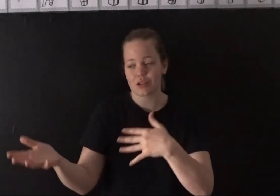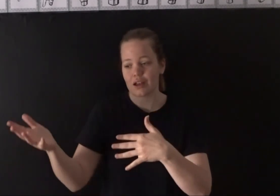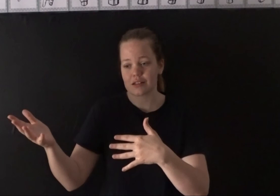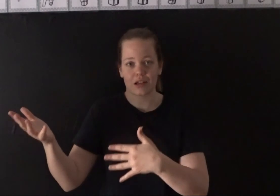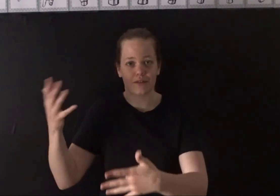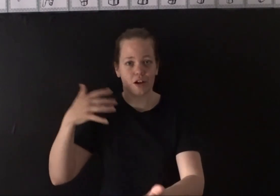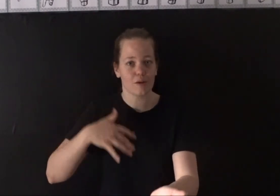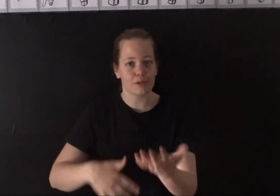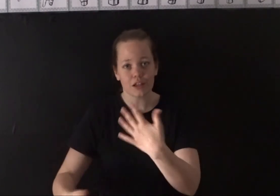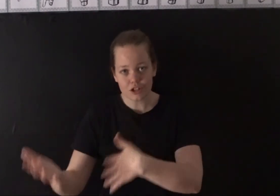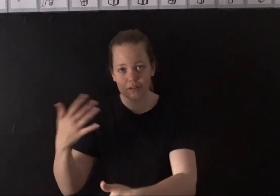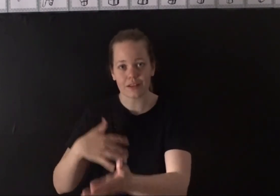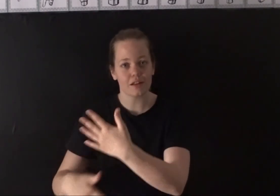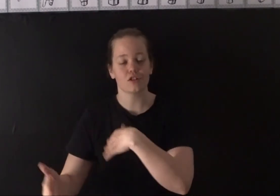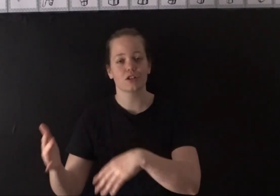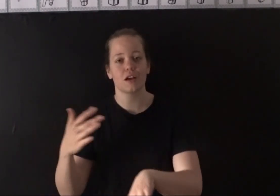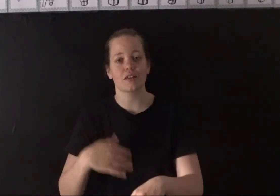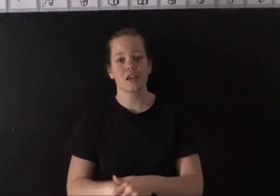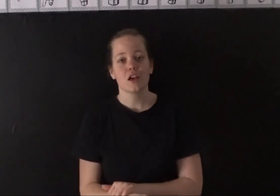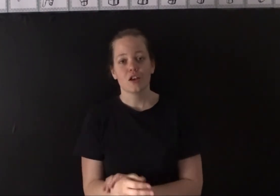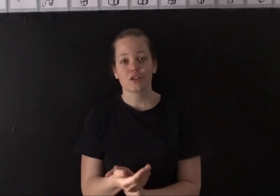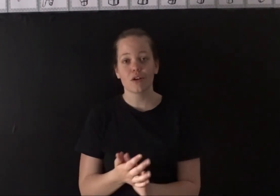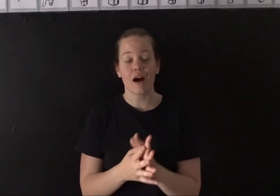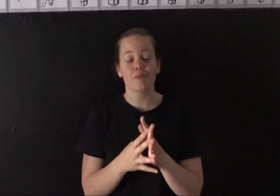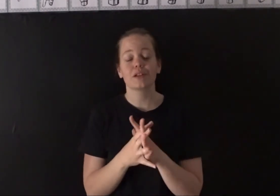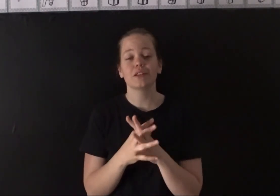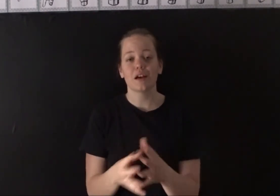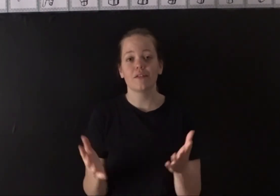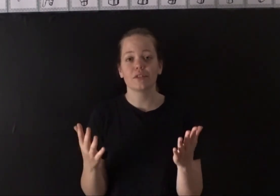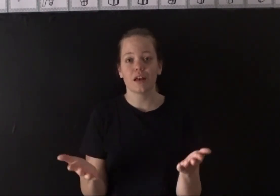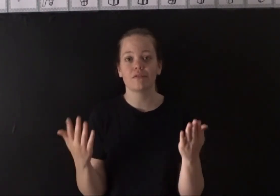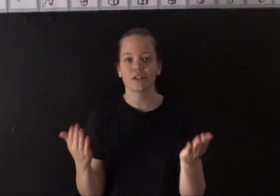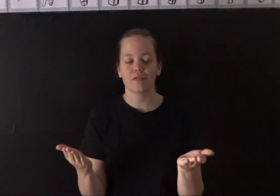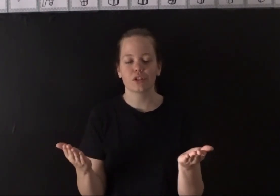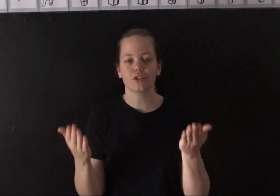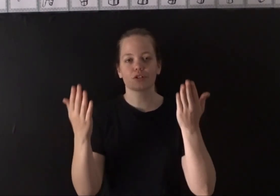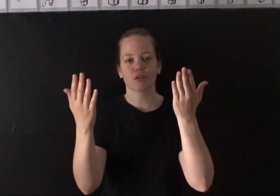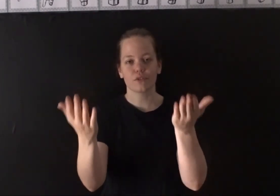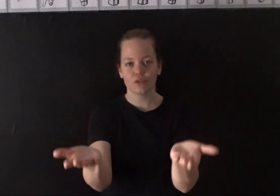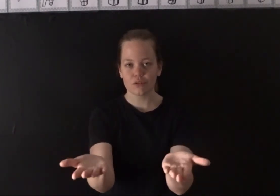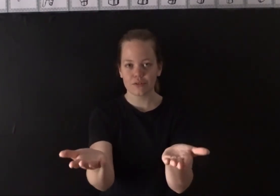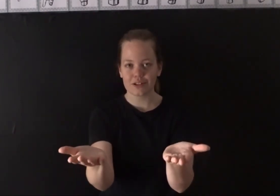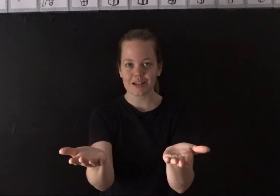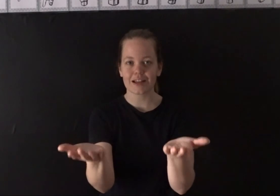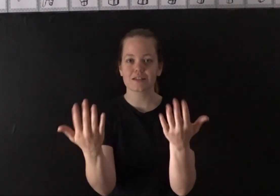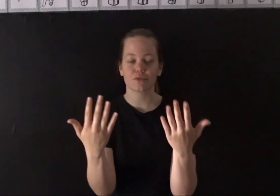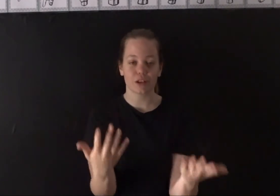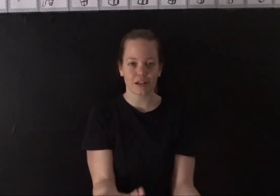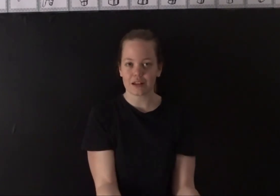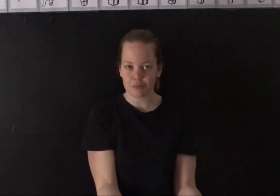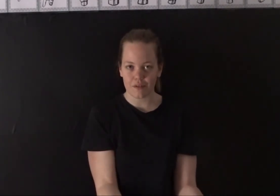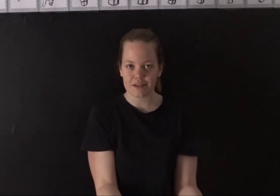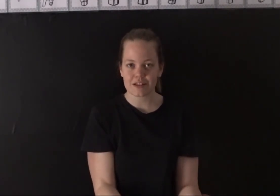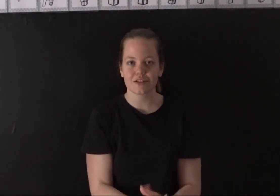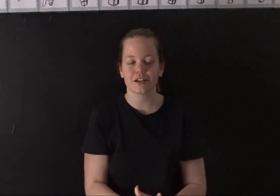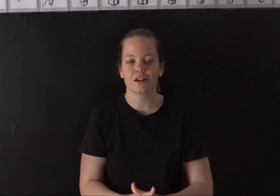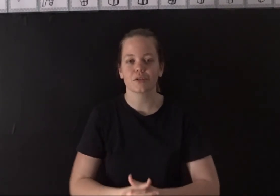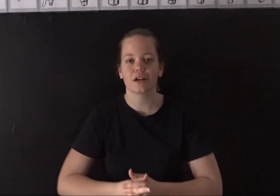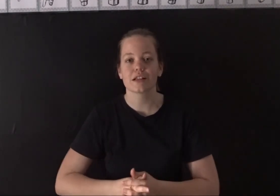signs, kind of a combination of English signs. So I would love, love, love to learn. So if you know different signs for the Canadian provinces or territories